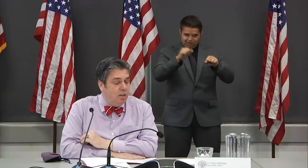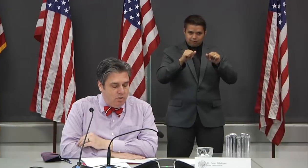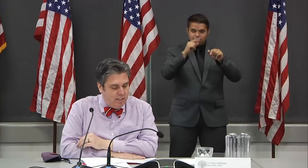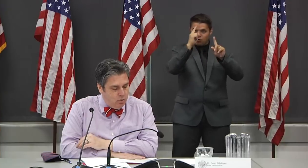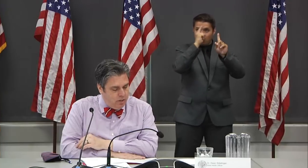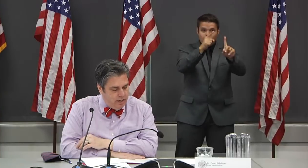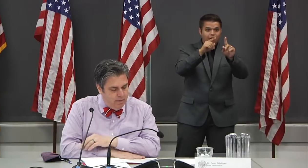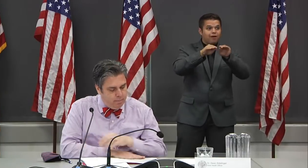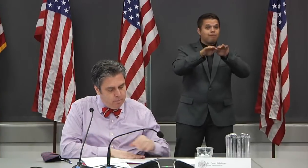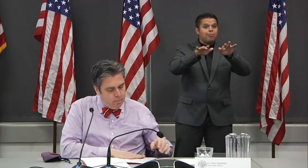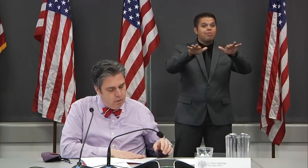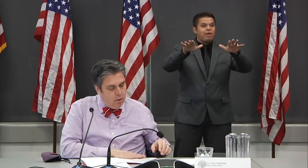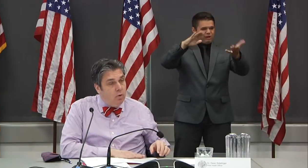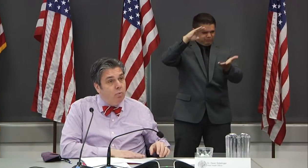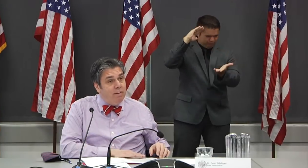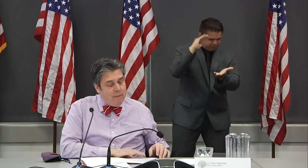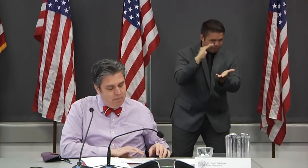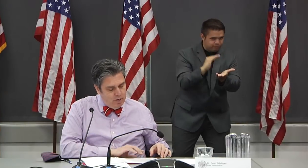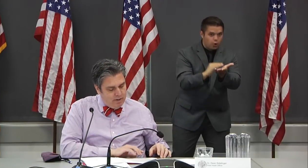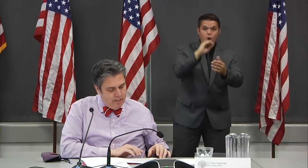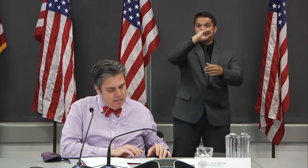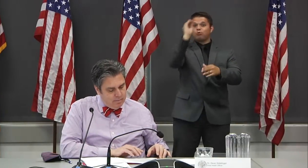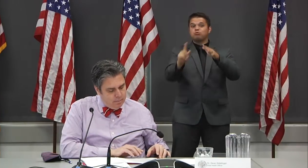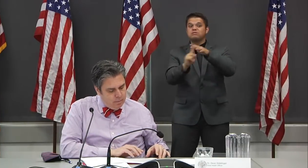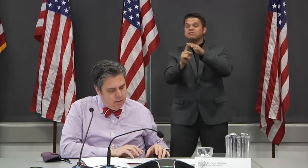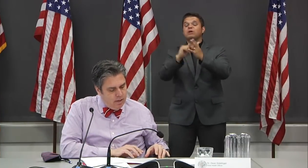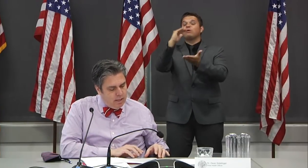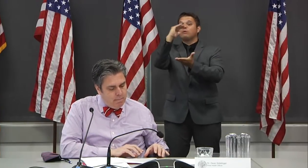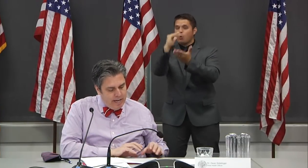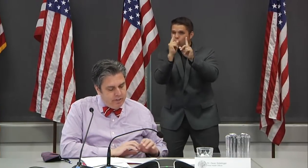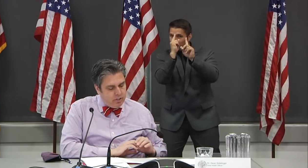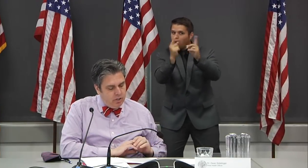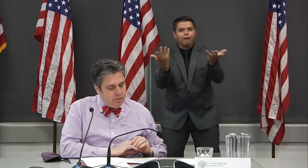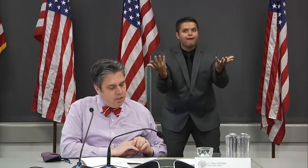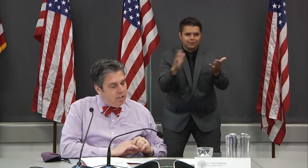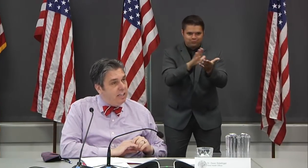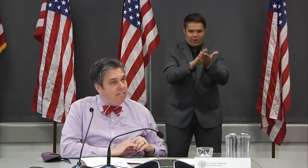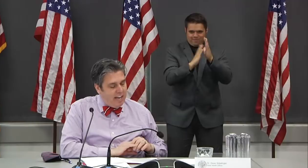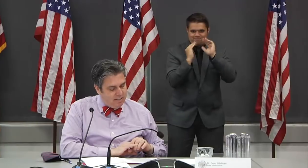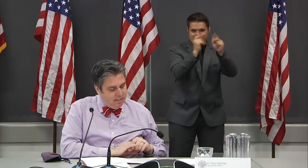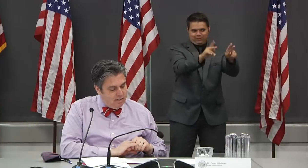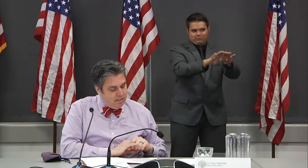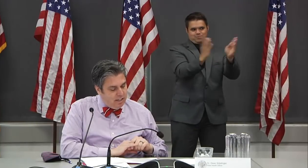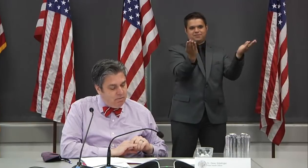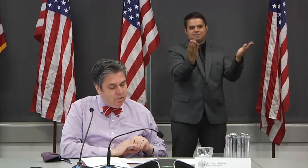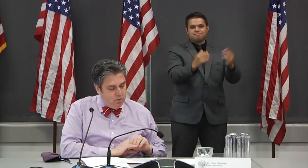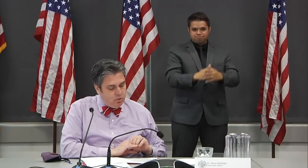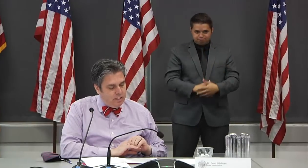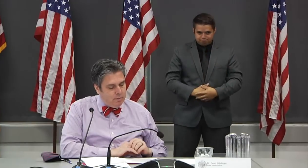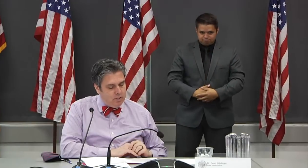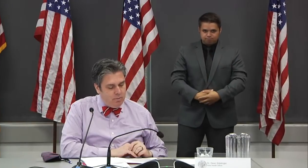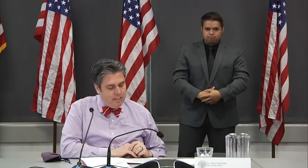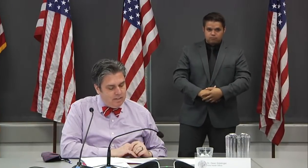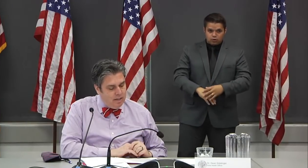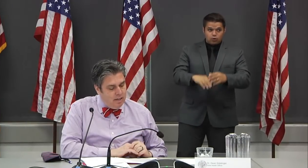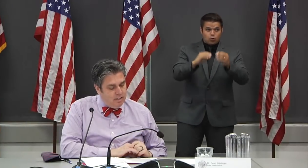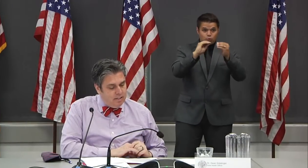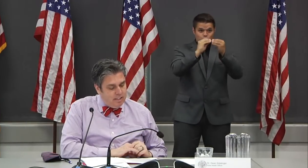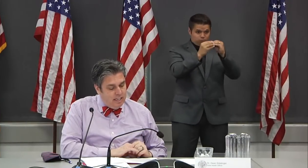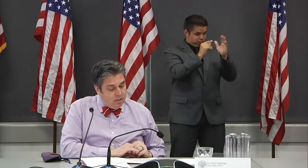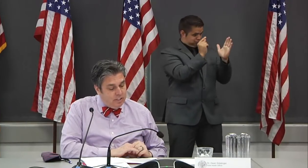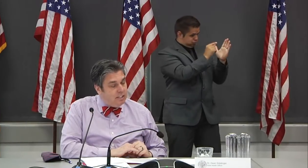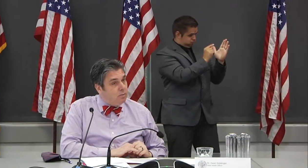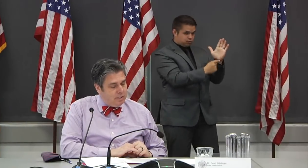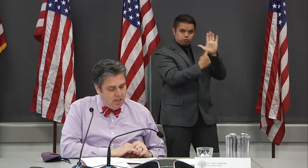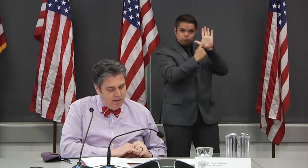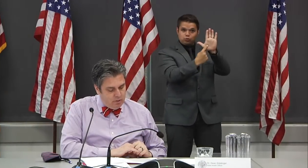schools across Oregon. We've made progress. The model shows that our collective actions have reduced transmission rates since